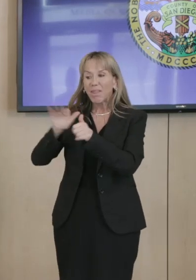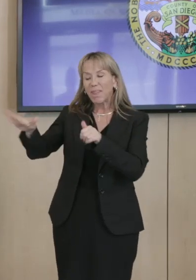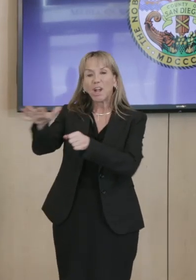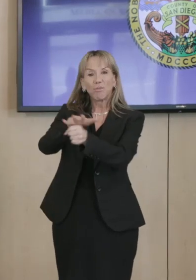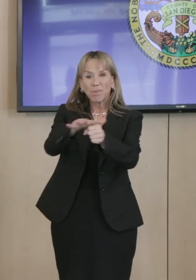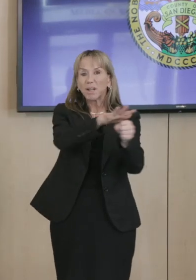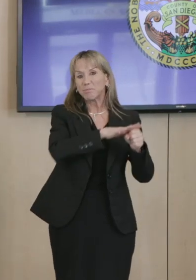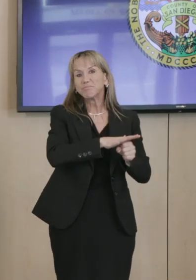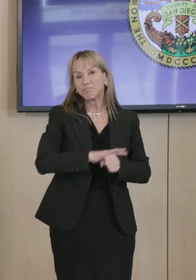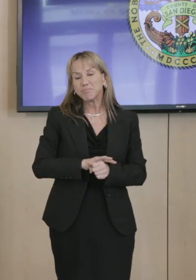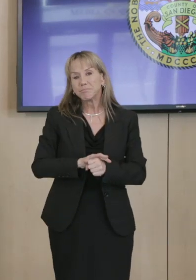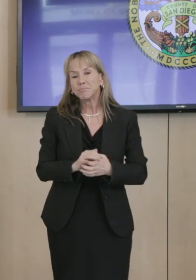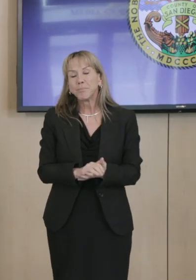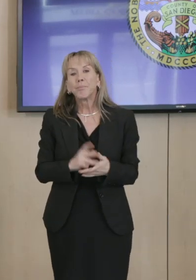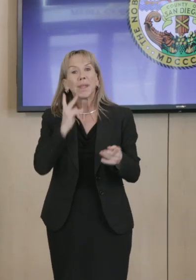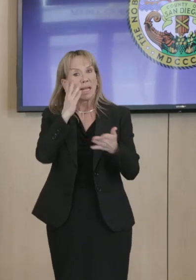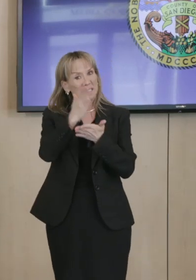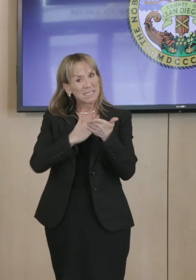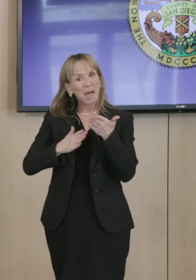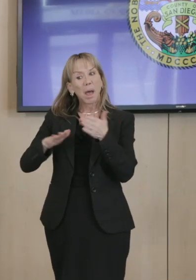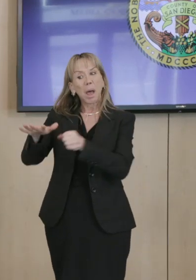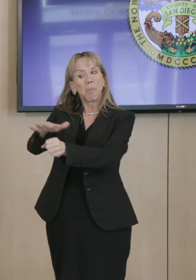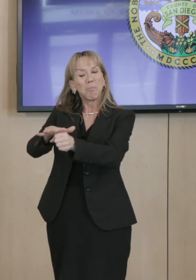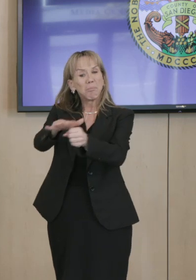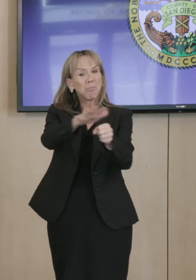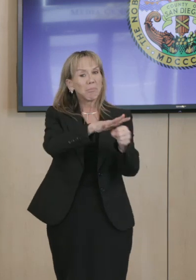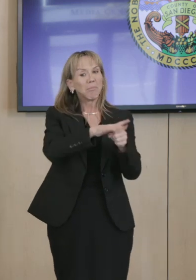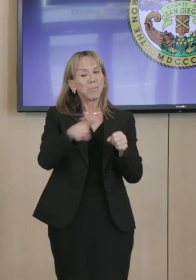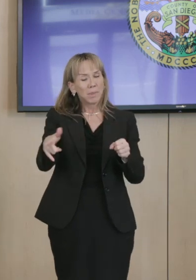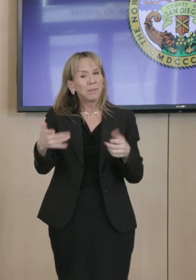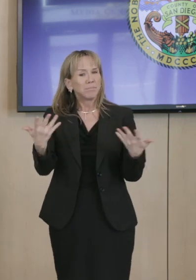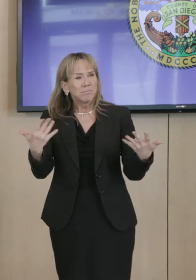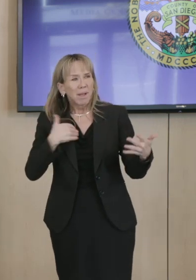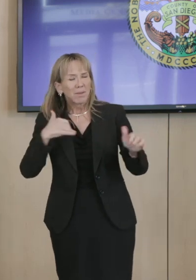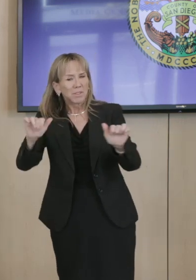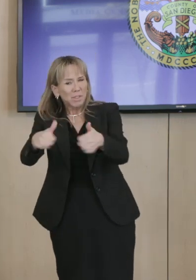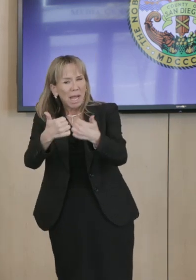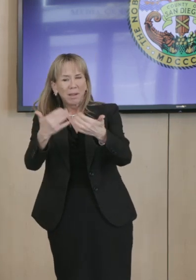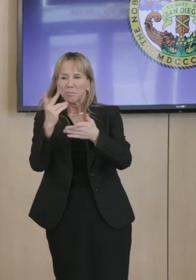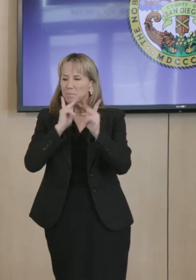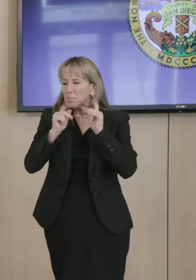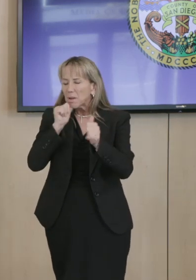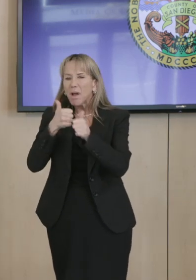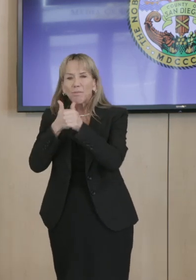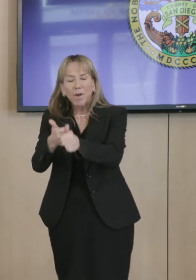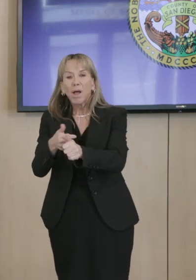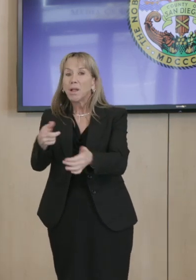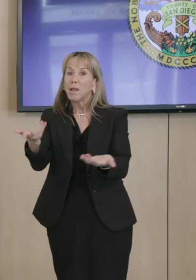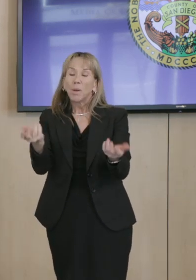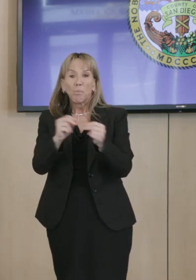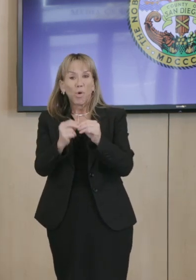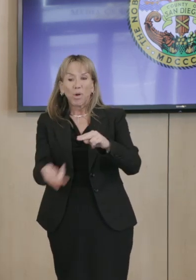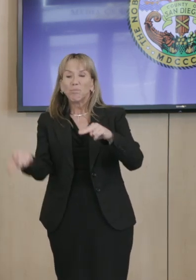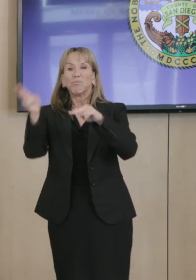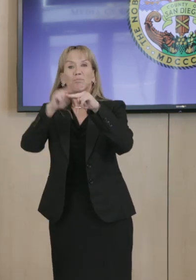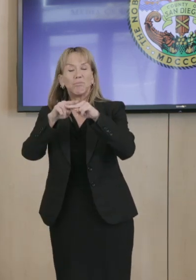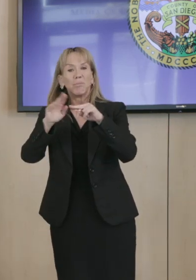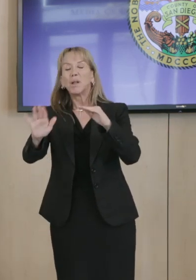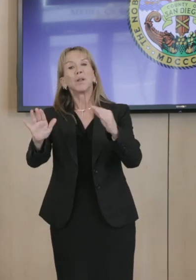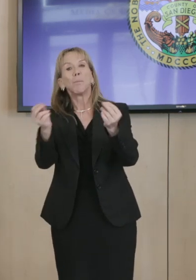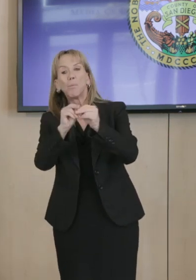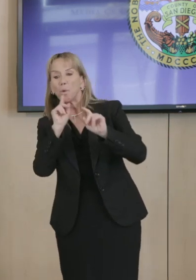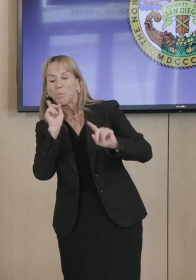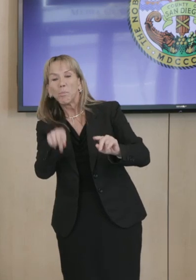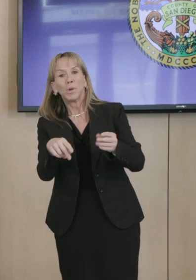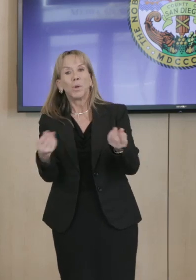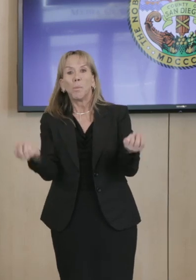each of those. We've seen some jurisdictions that have had challenges step up their orders, step up their closures, step up their